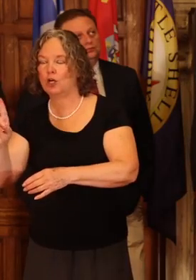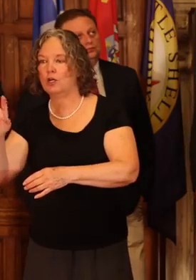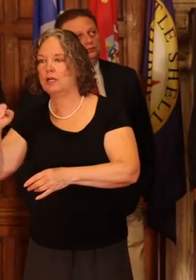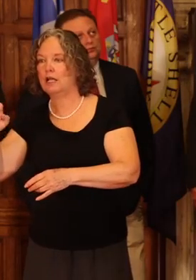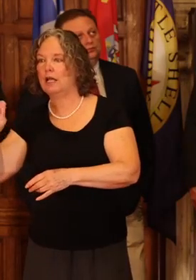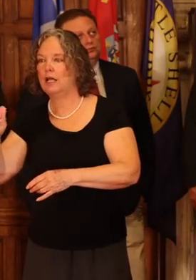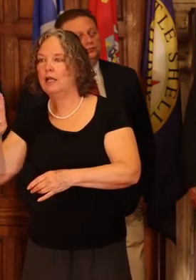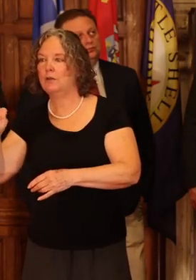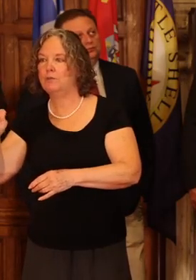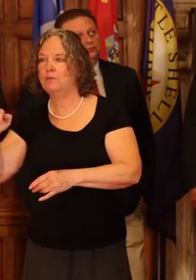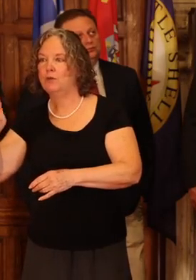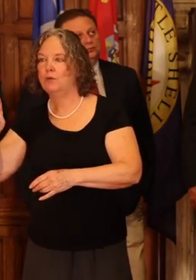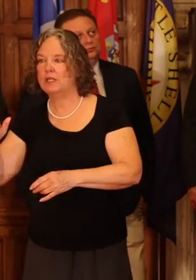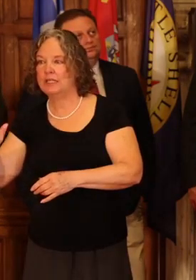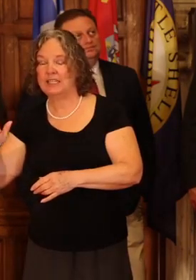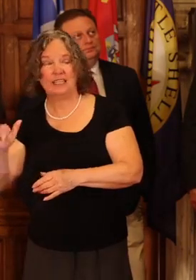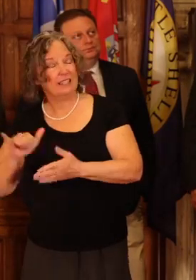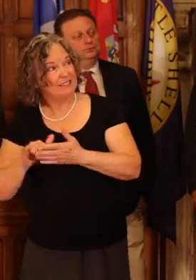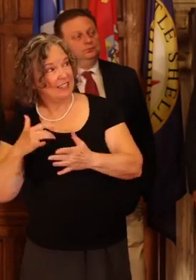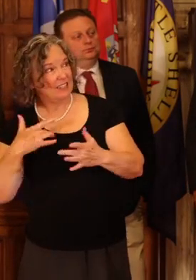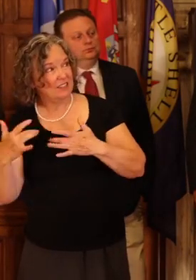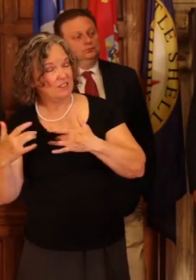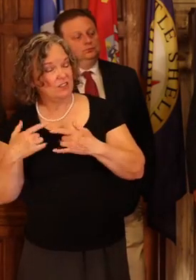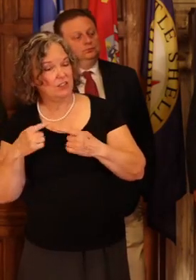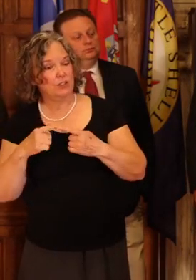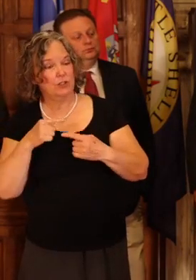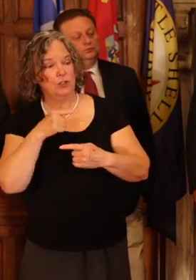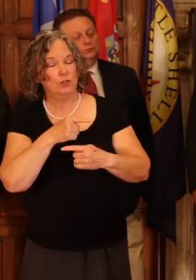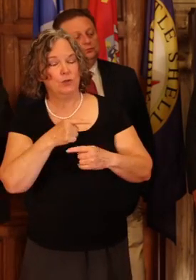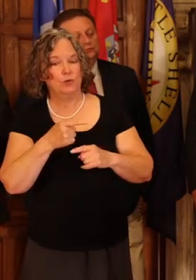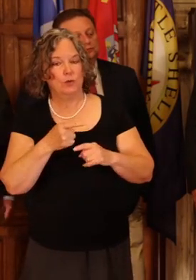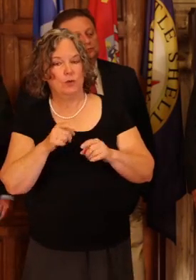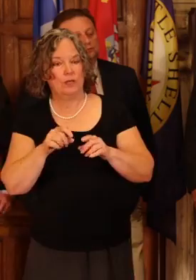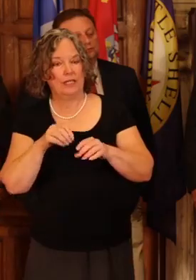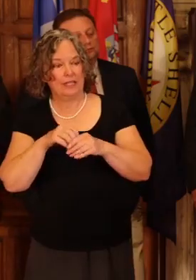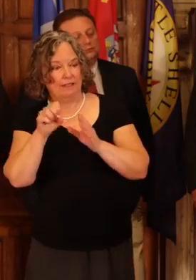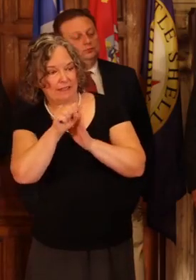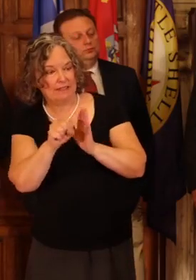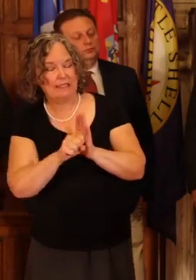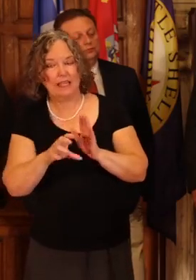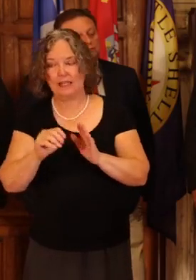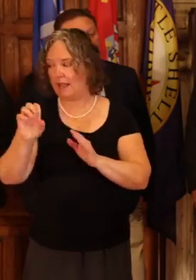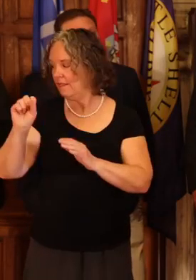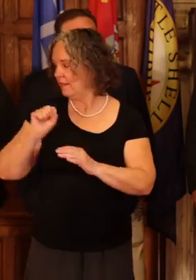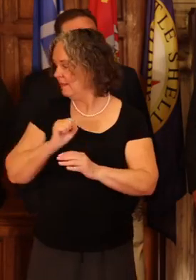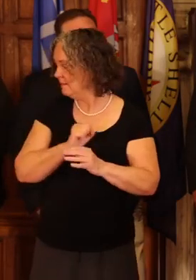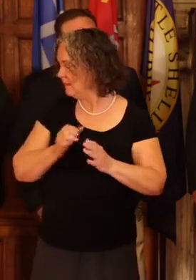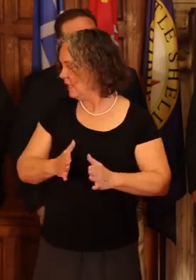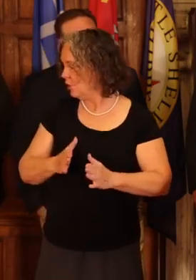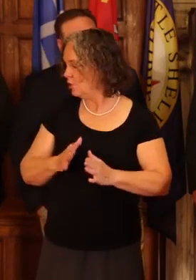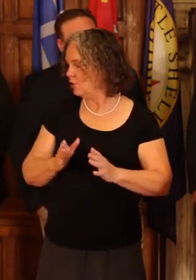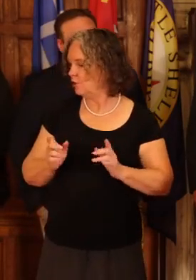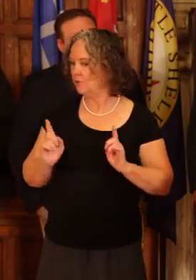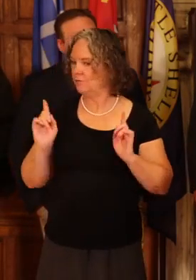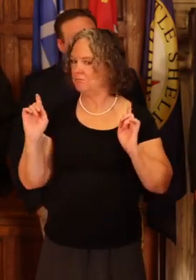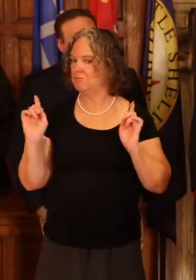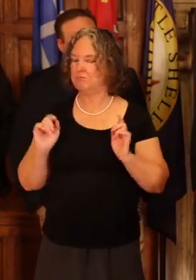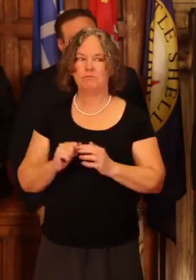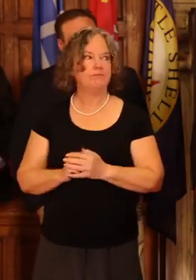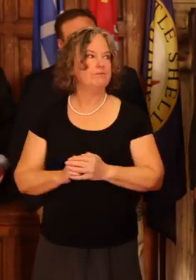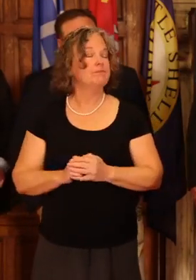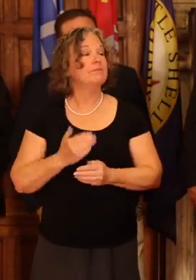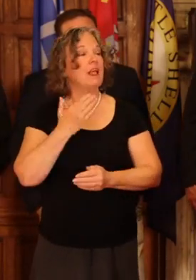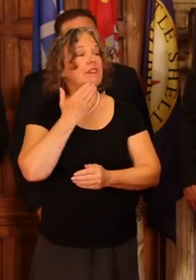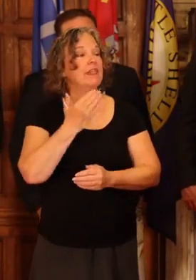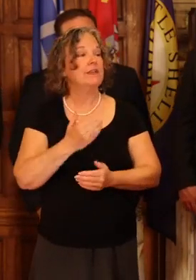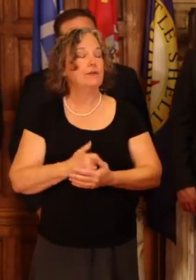a concern, both from a state perspective, Governor, and Senator, from kind of your county's perspective. Yeah, so thank